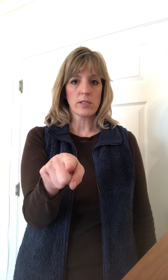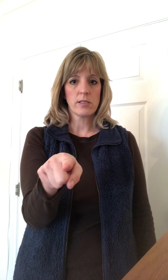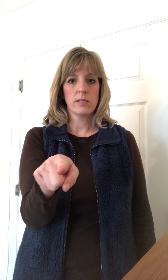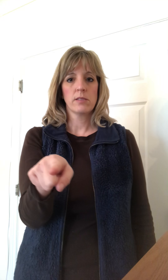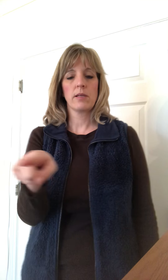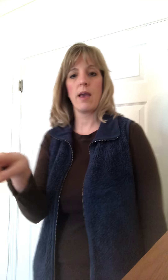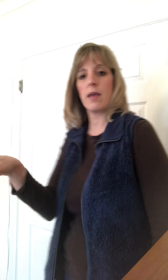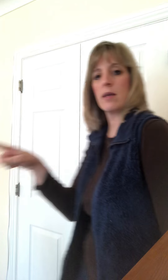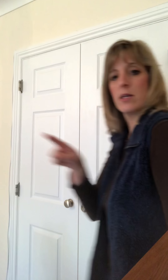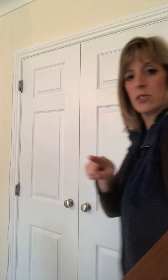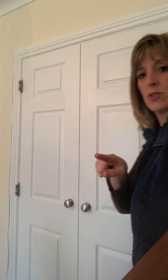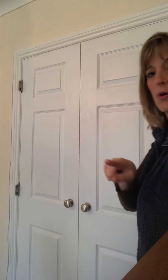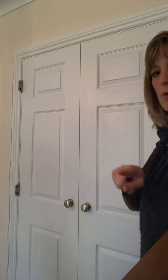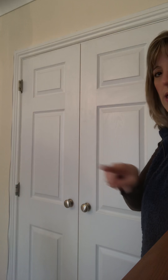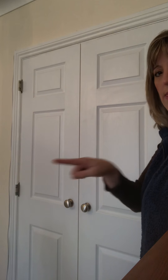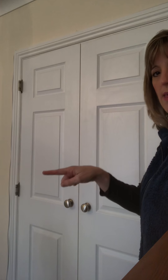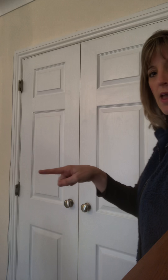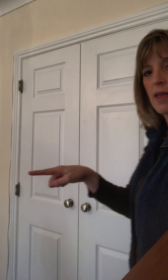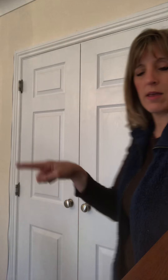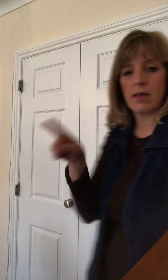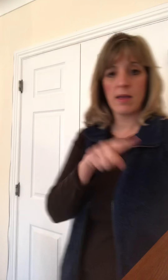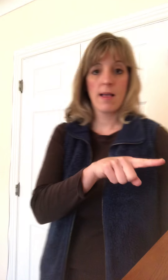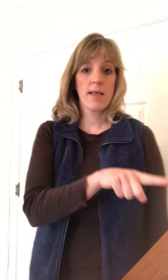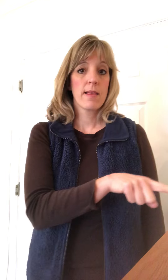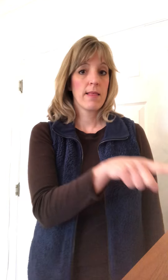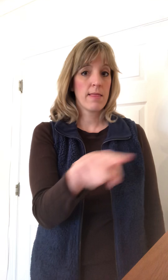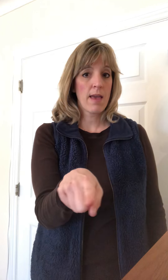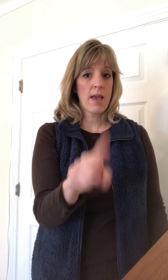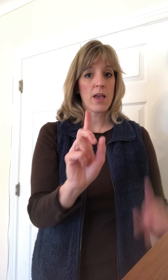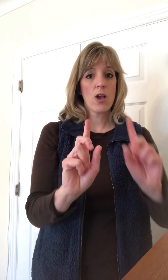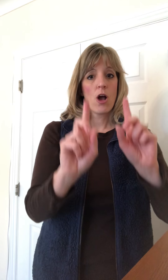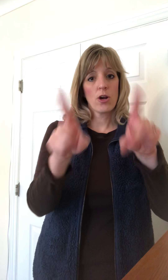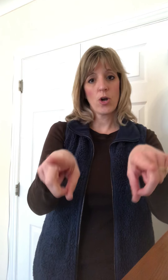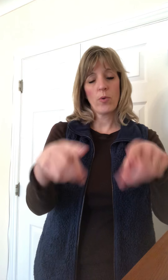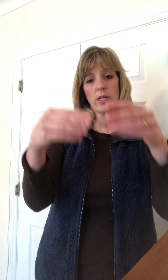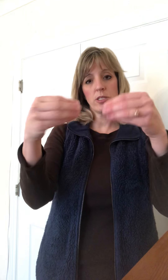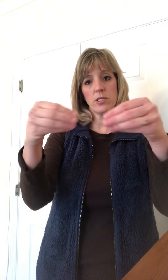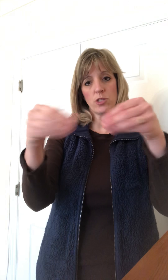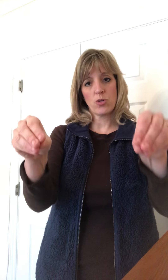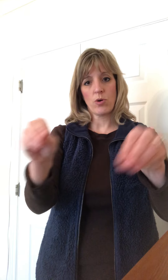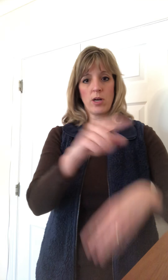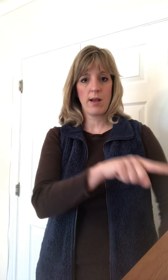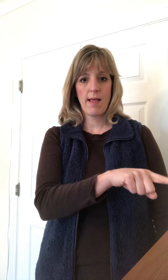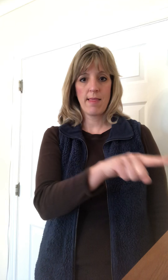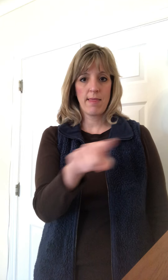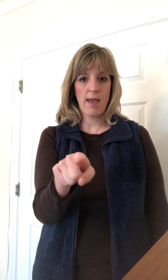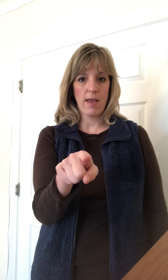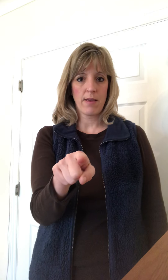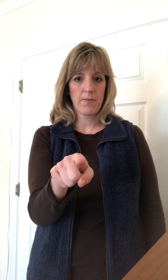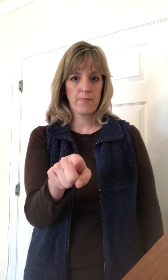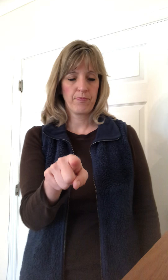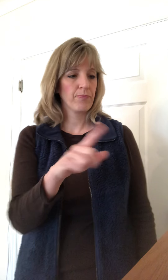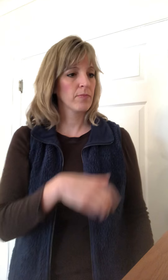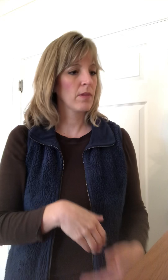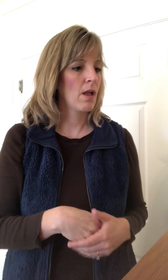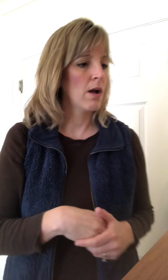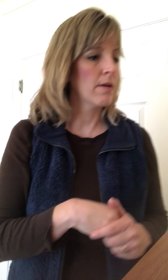across. Okay, so they are going to the store. They. All